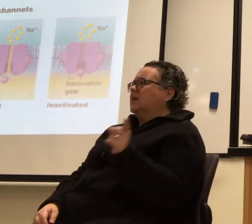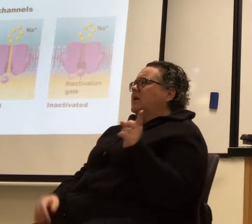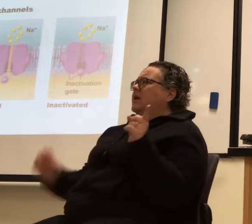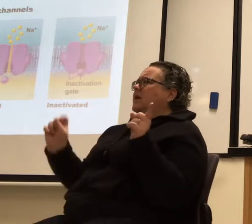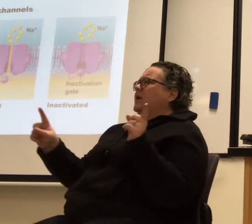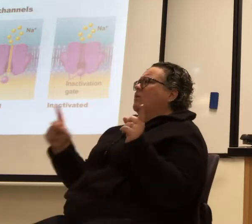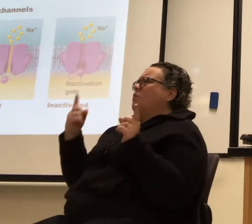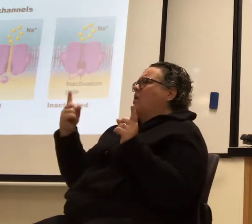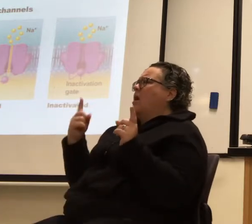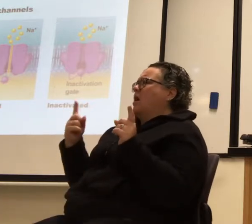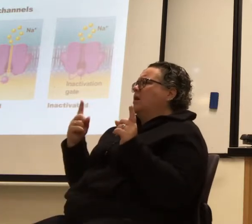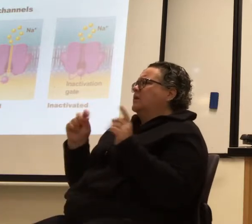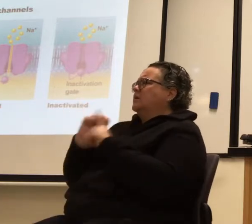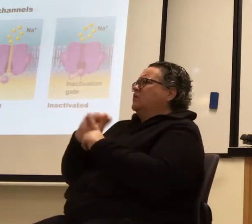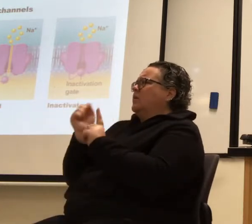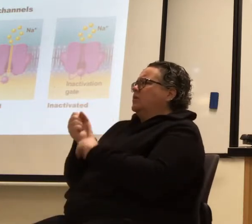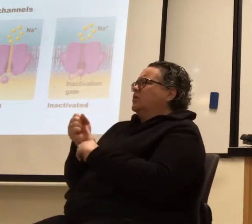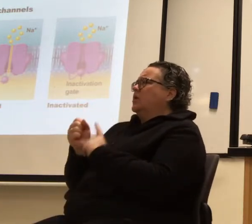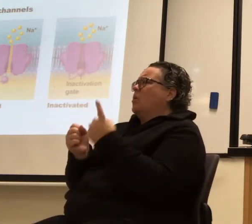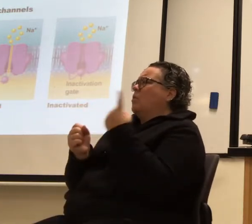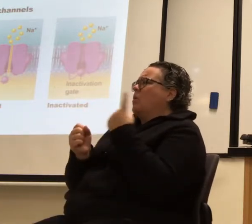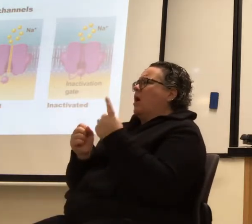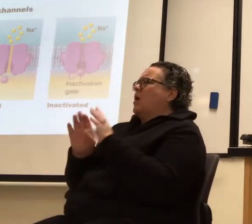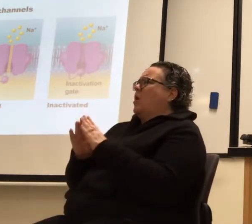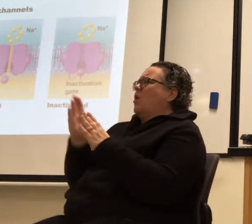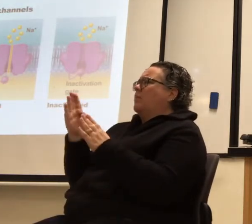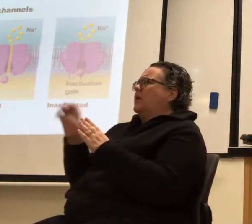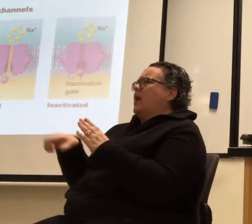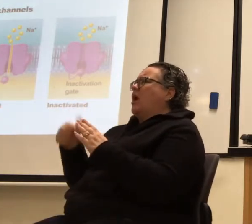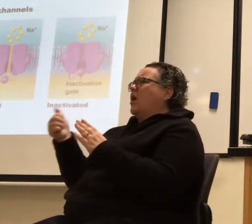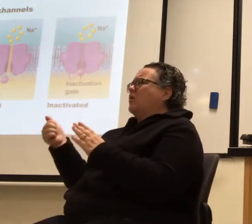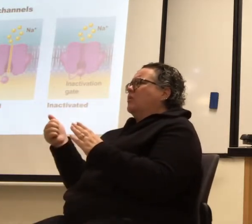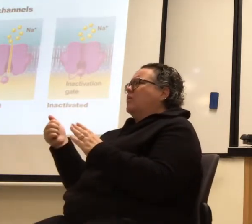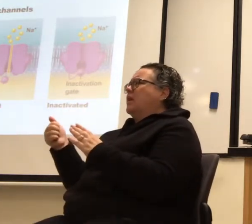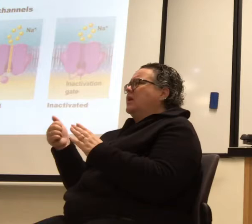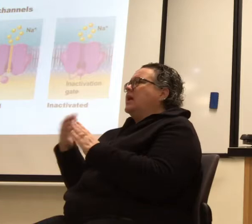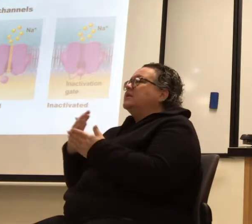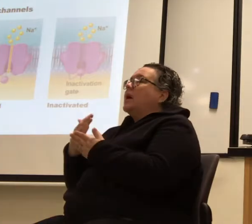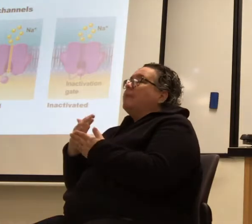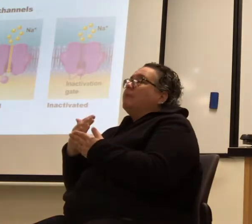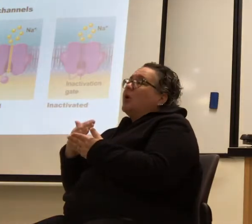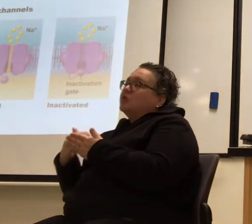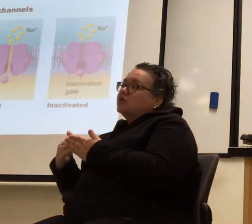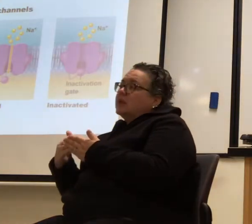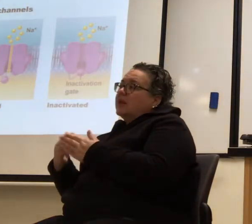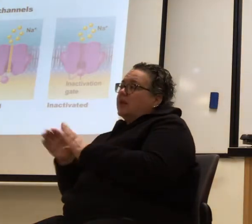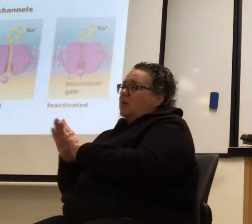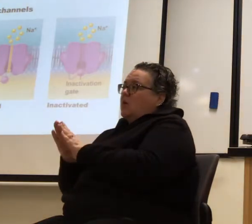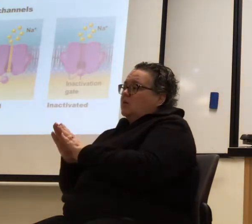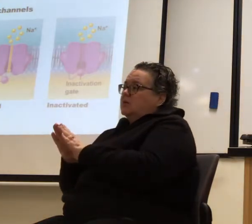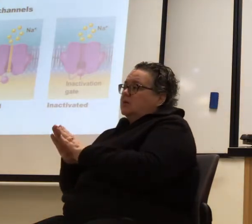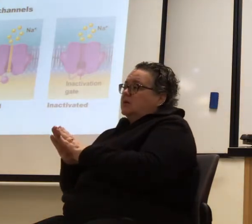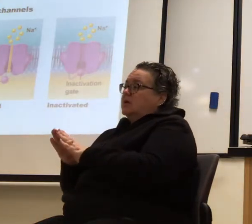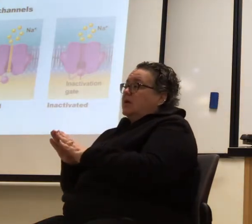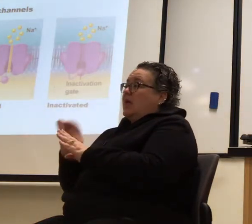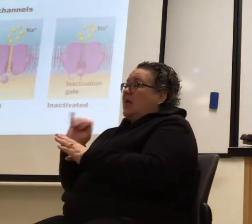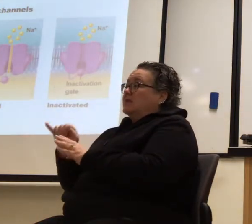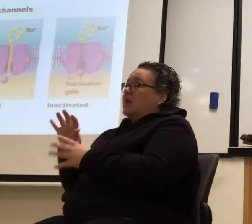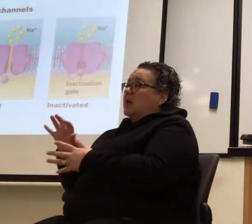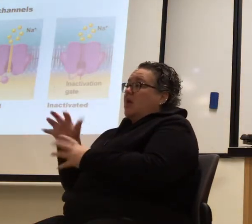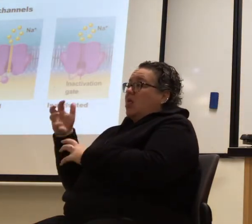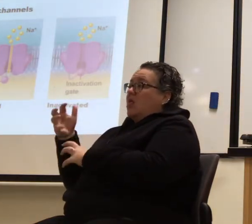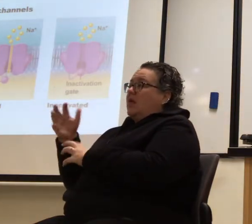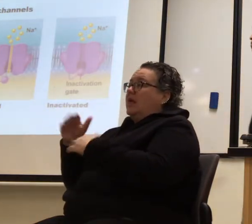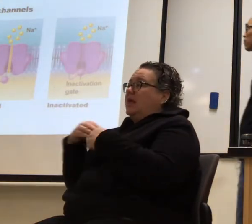say one is open and the other one is partially closed? Is it a malfunction in the body